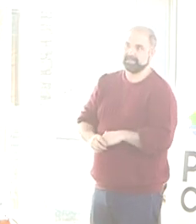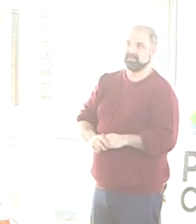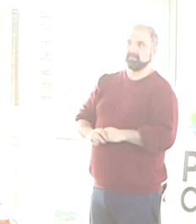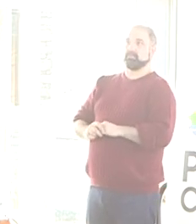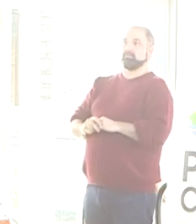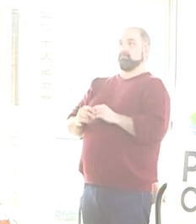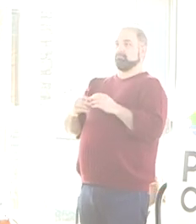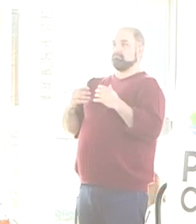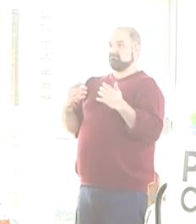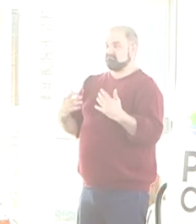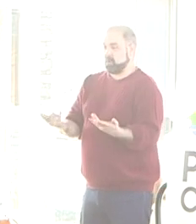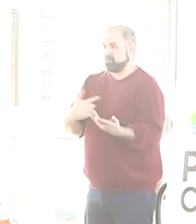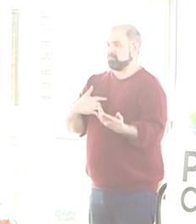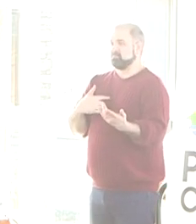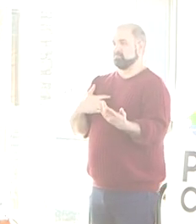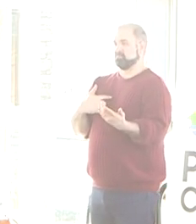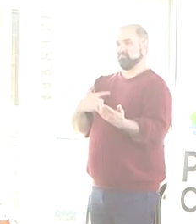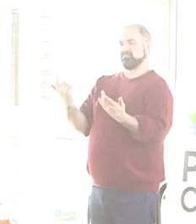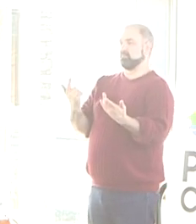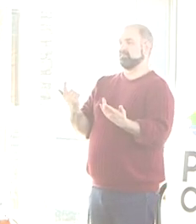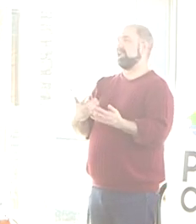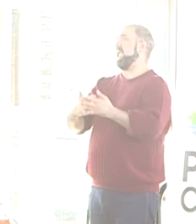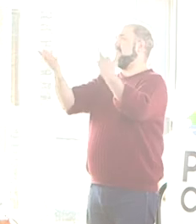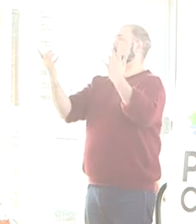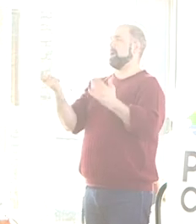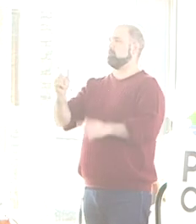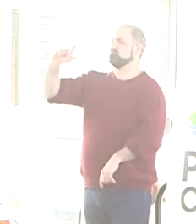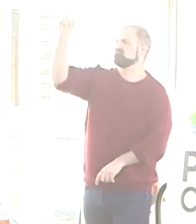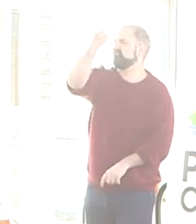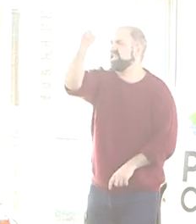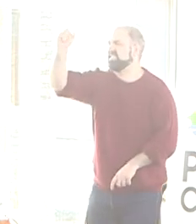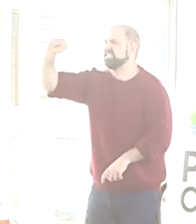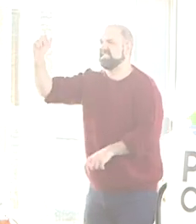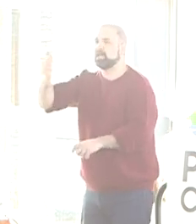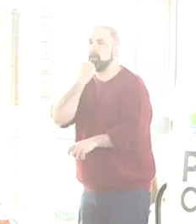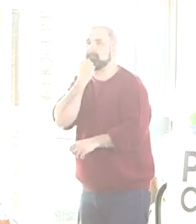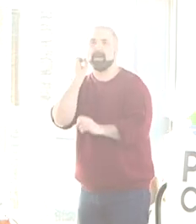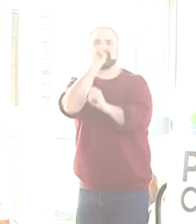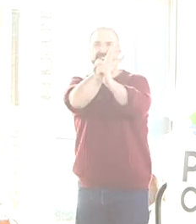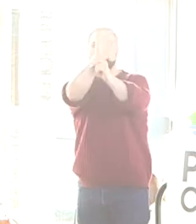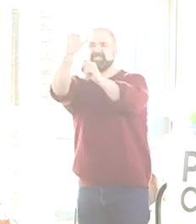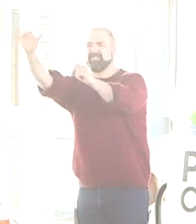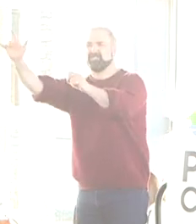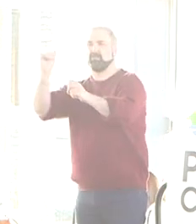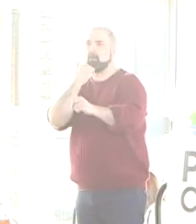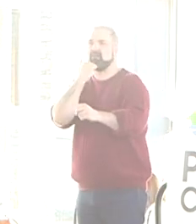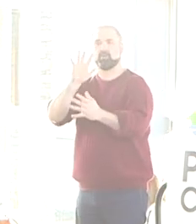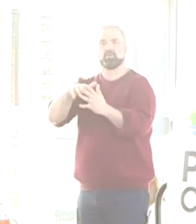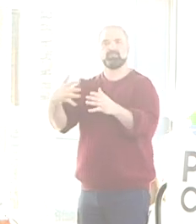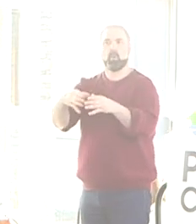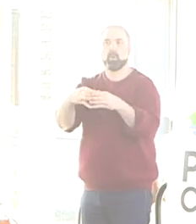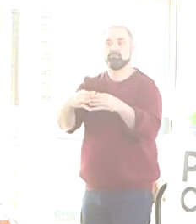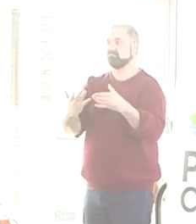The we wrote the switchboard phone number anywhere we could. We graffitied it everywhere. School lavatories all over